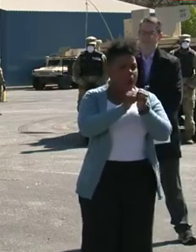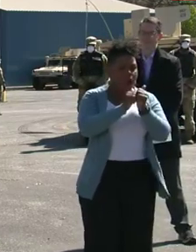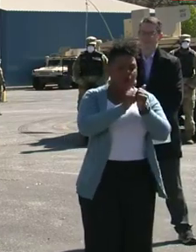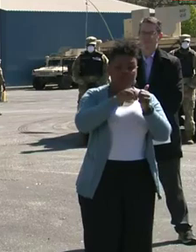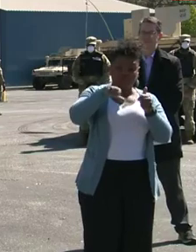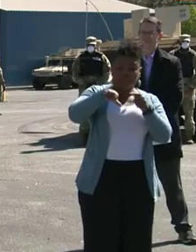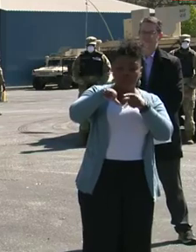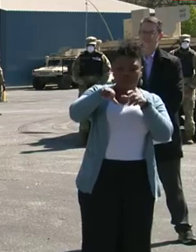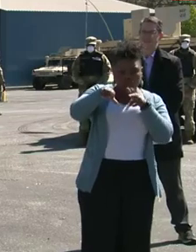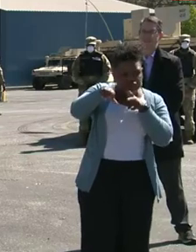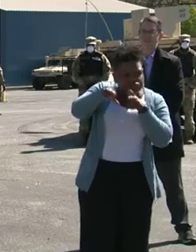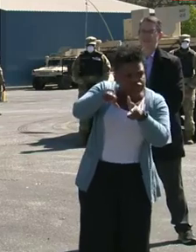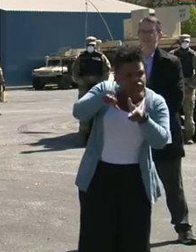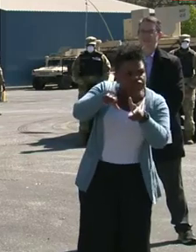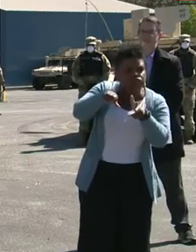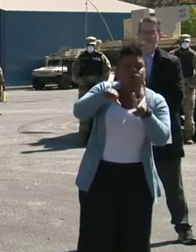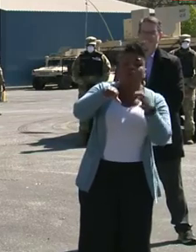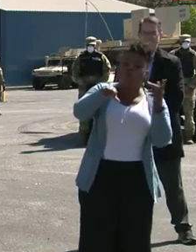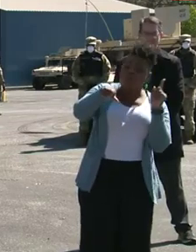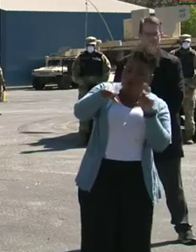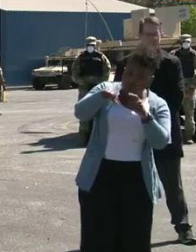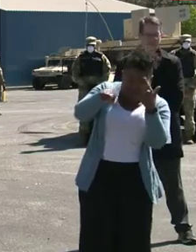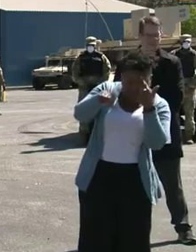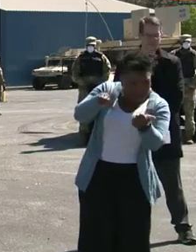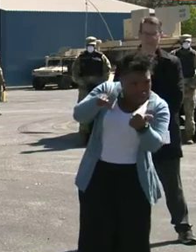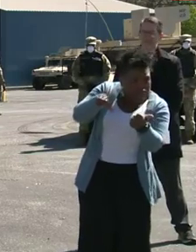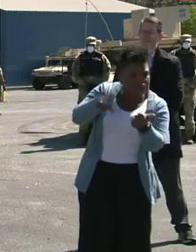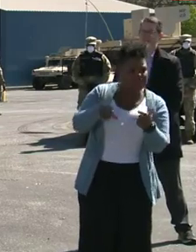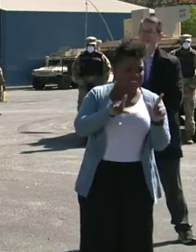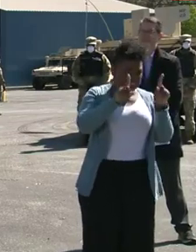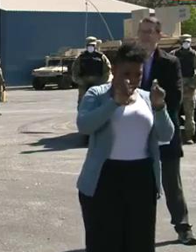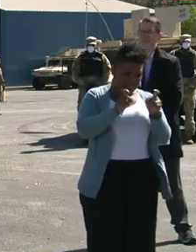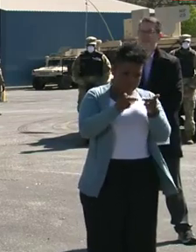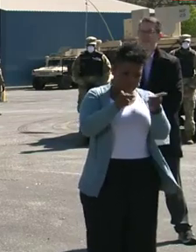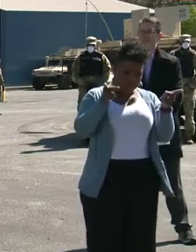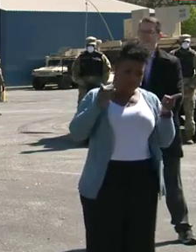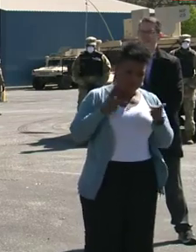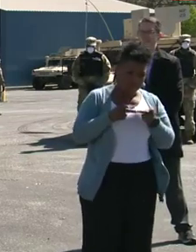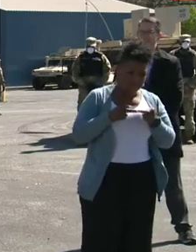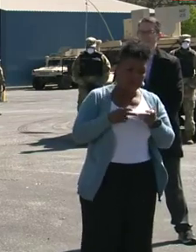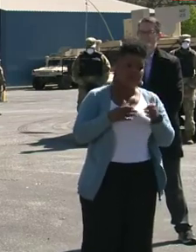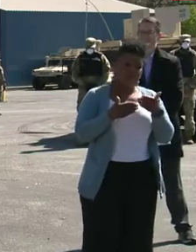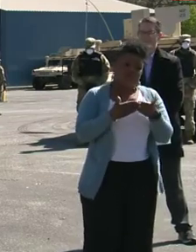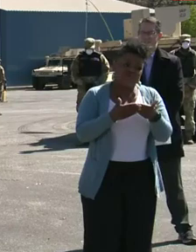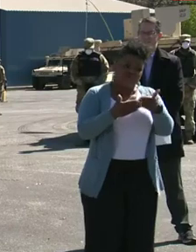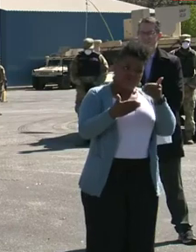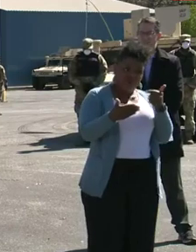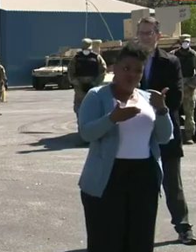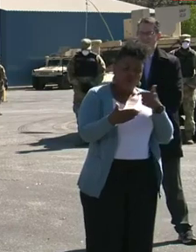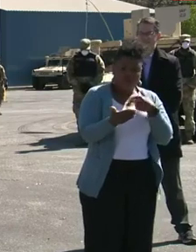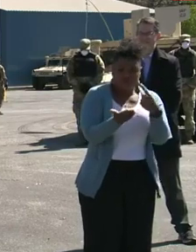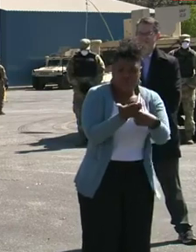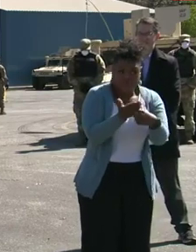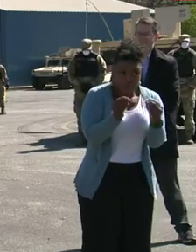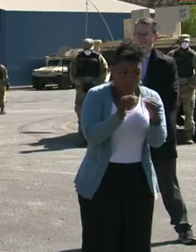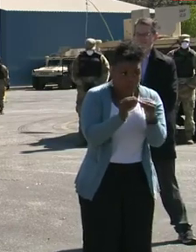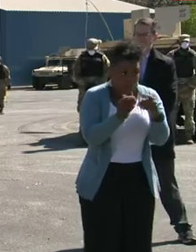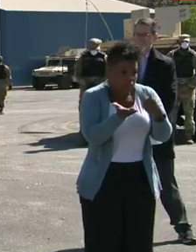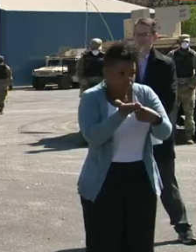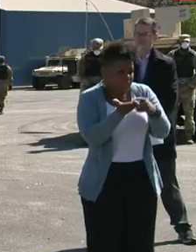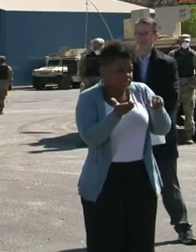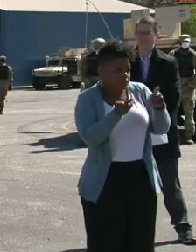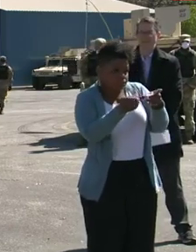walk-up COVID-19 testing site. And before I share more information about how this site will work, I want to remind